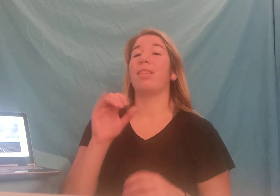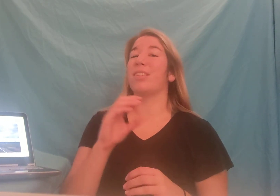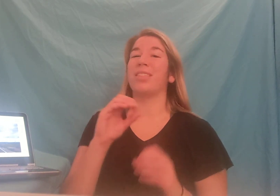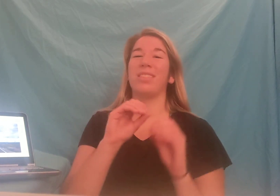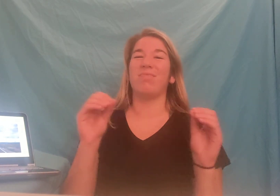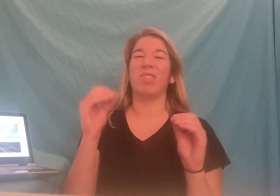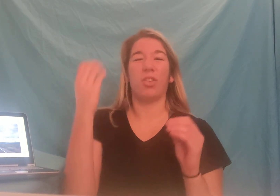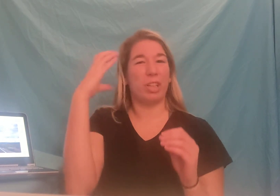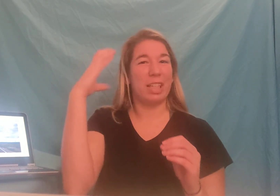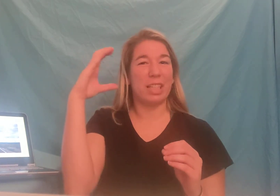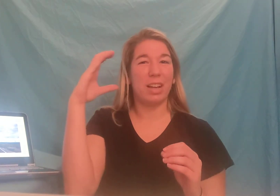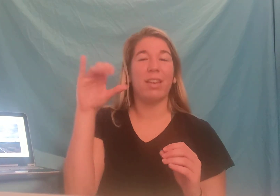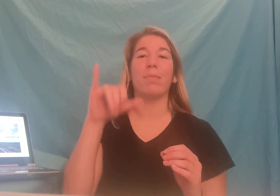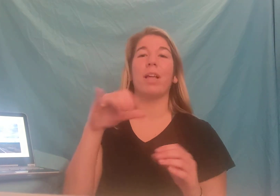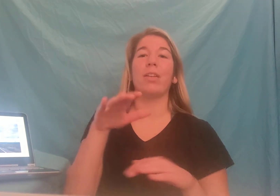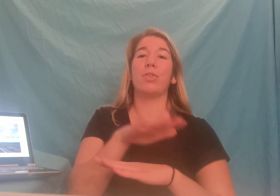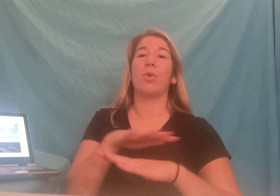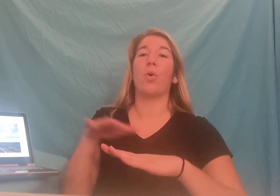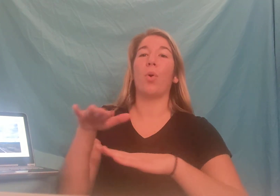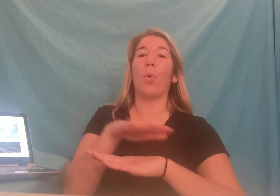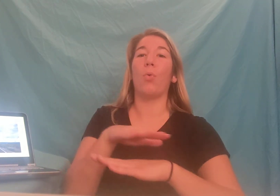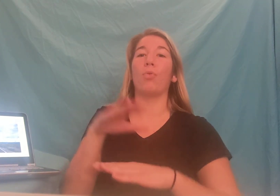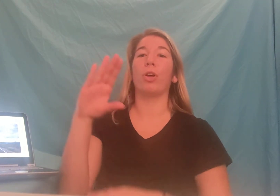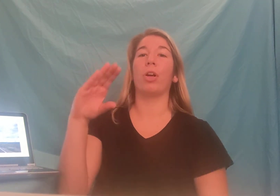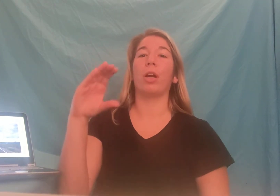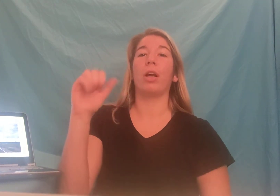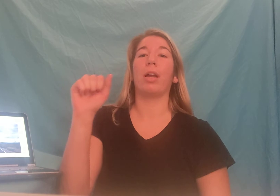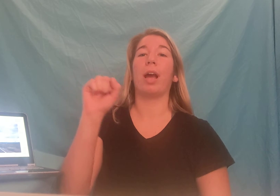There's not really any sun, that's overcast.